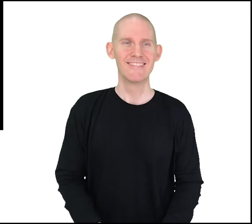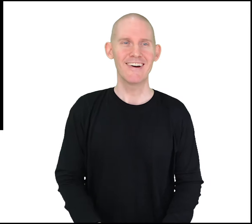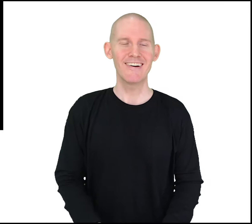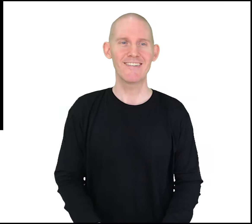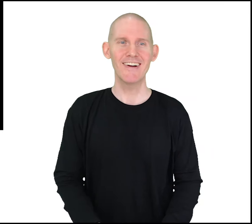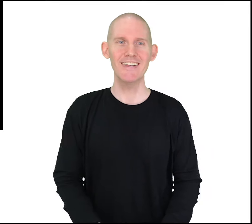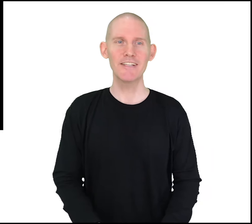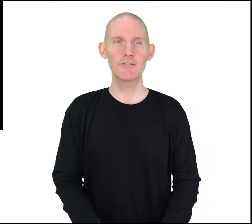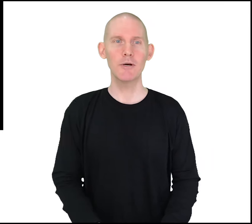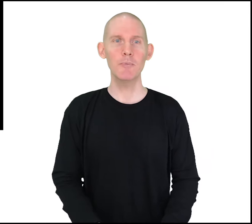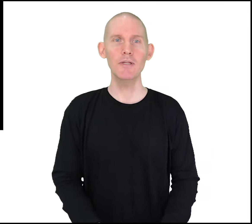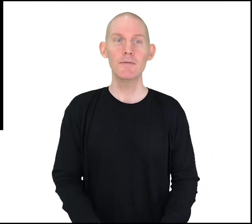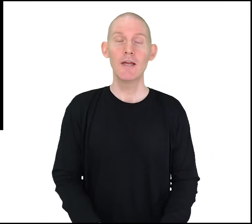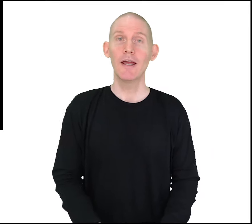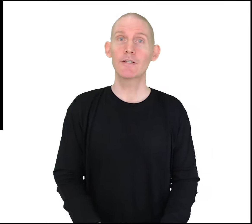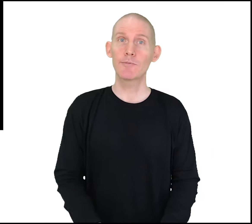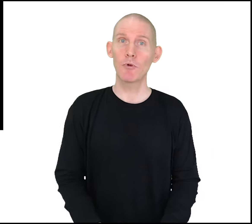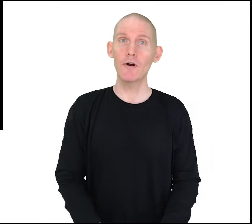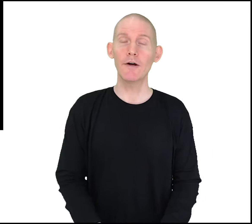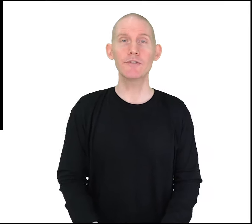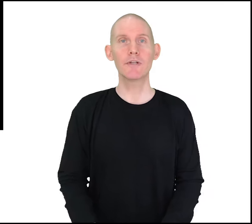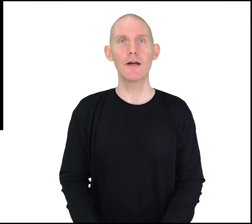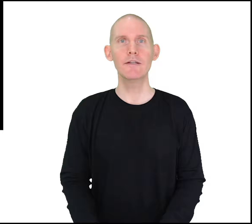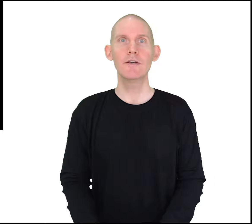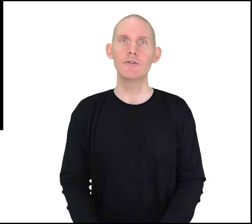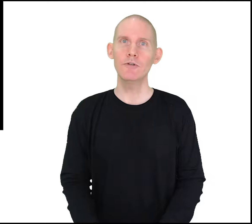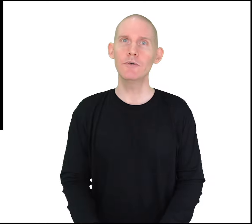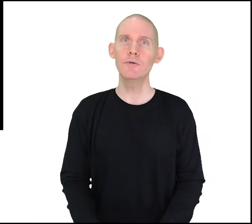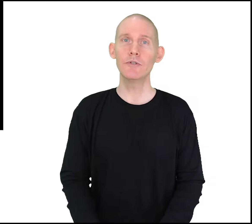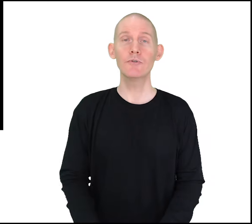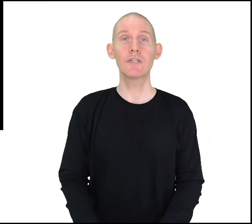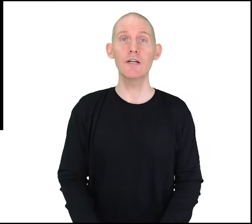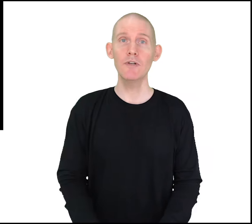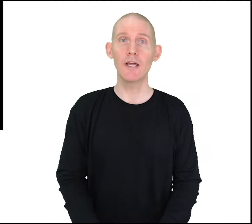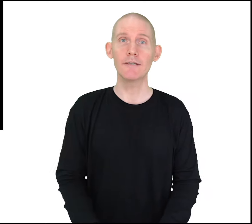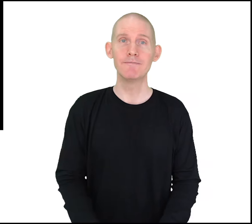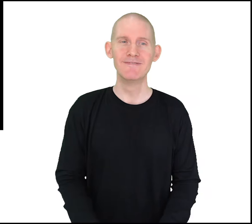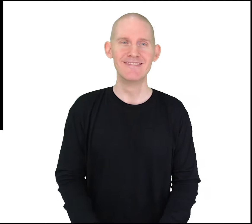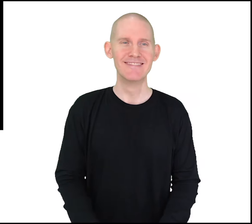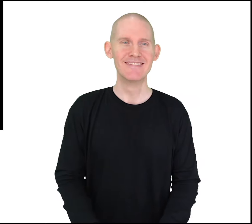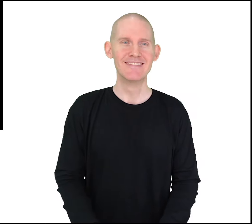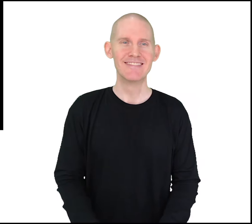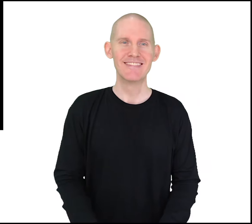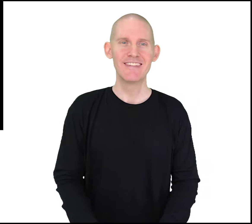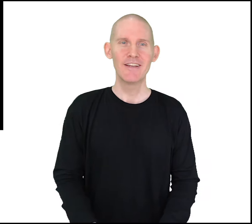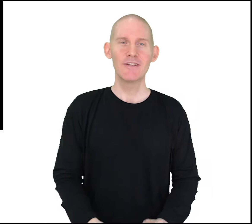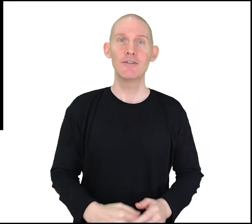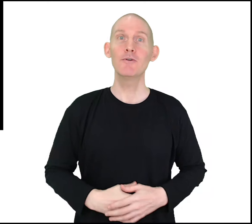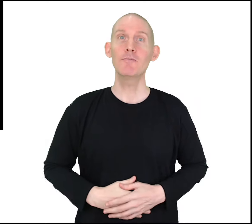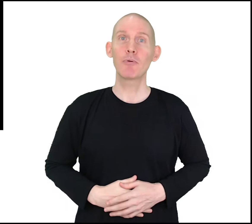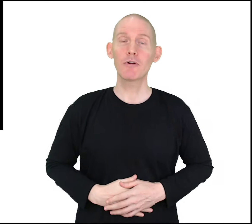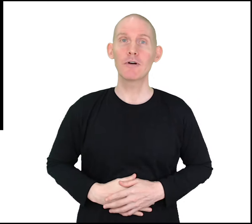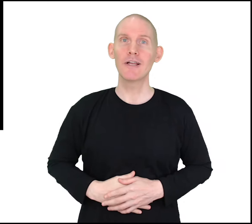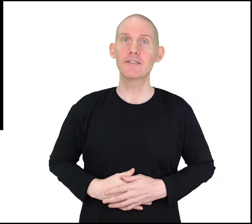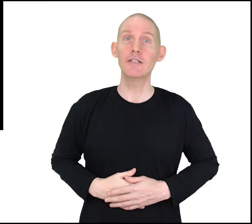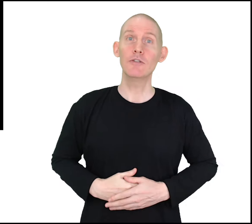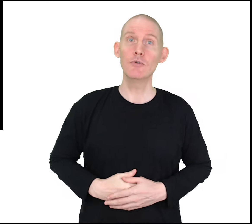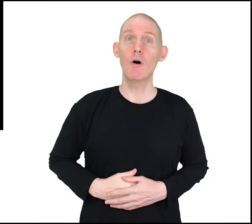All right, let's jump in and explore how to sign you use hearing aid. You plural, as in you